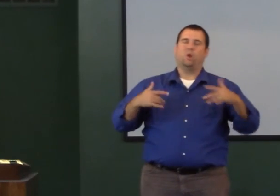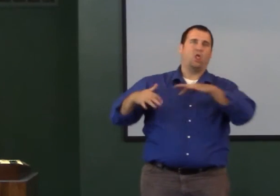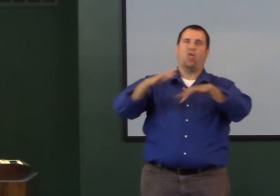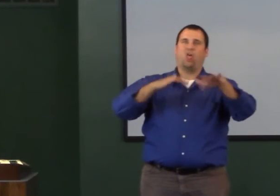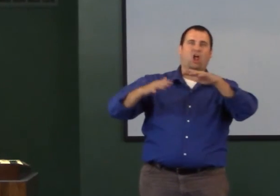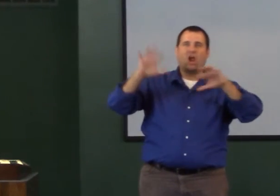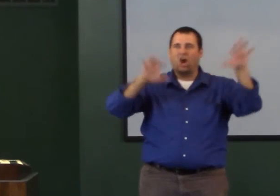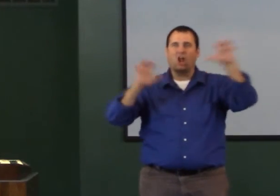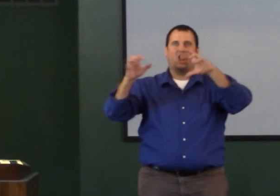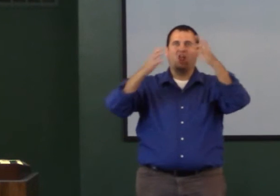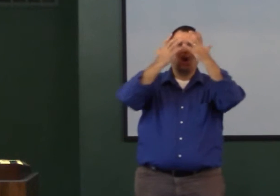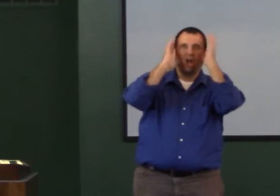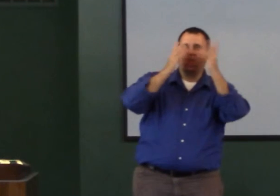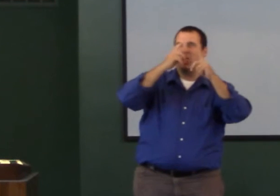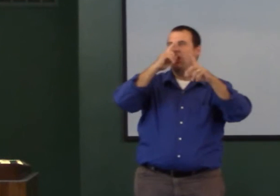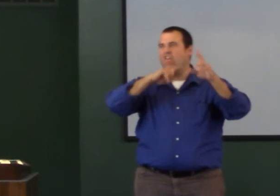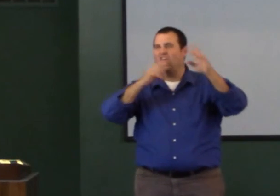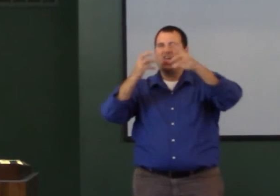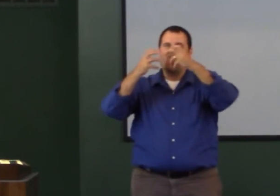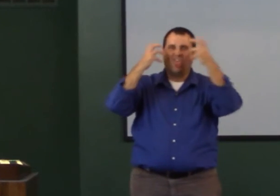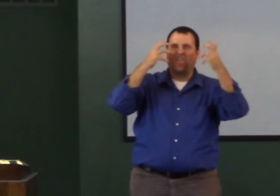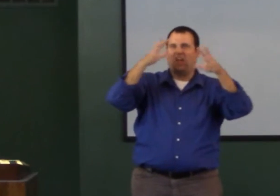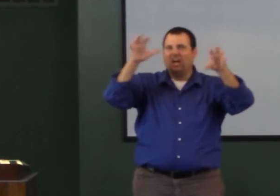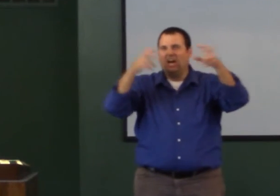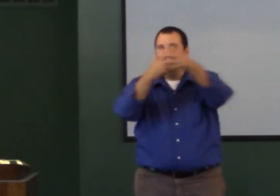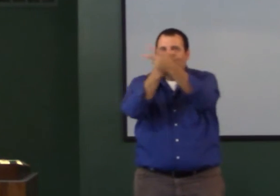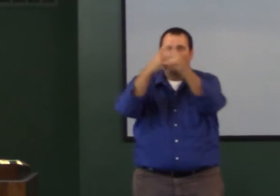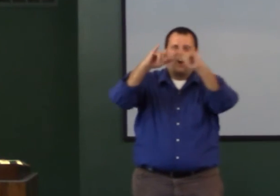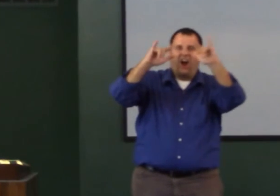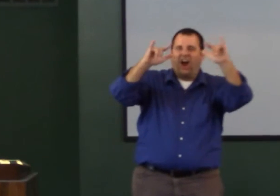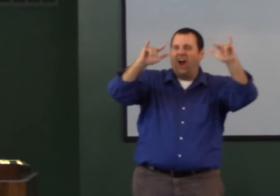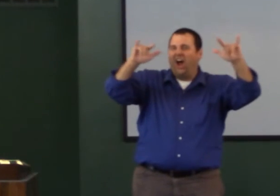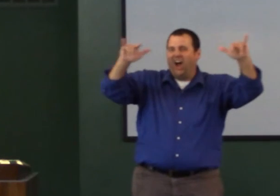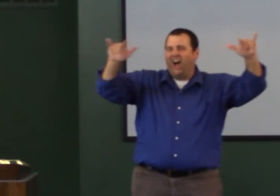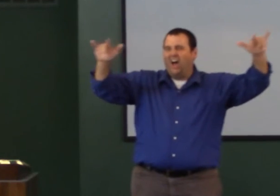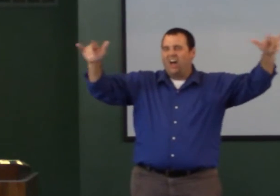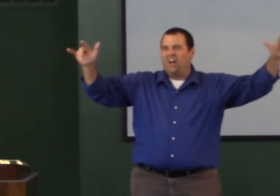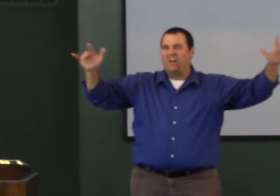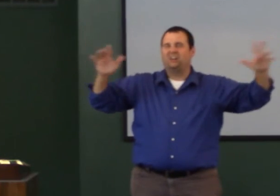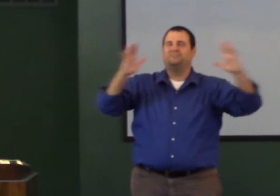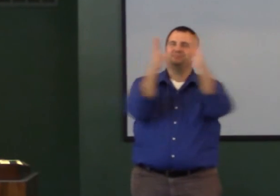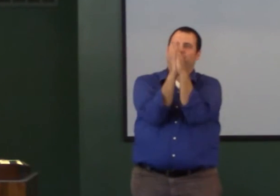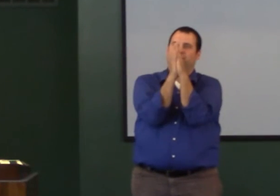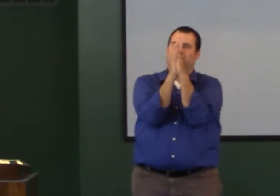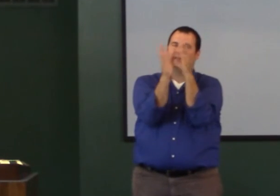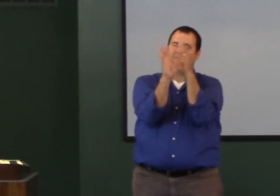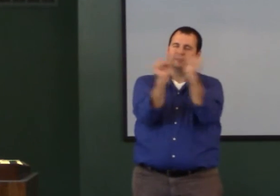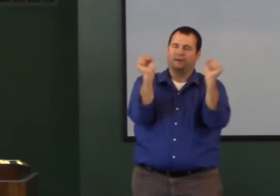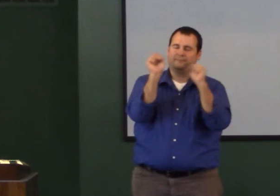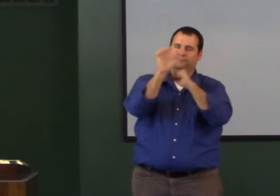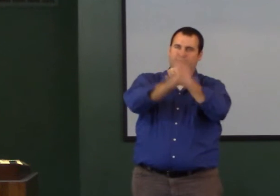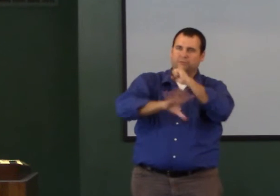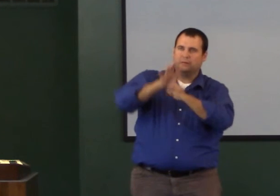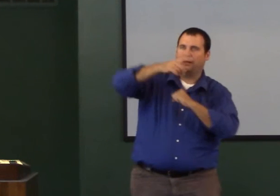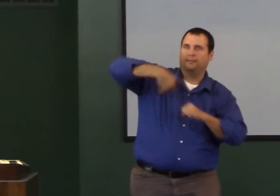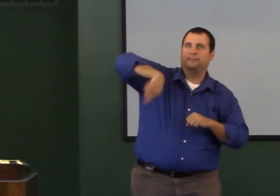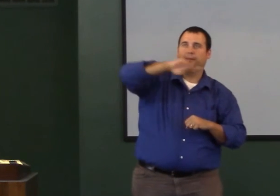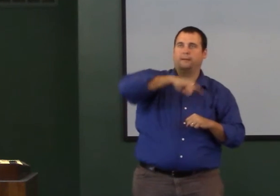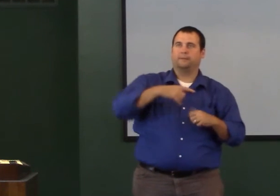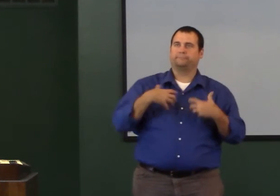People that go out for Halloween and a variety of things, we pray